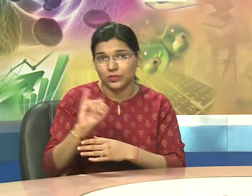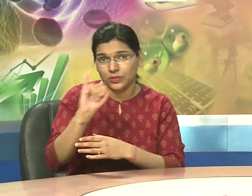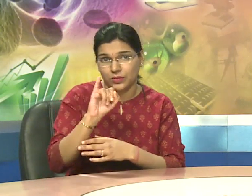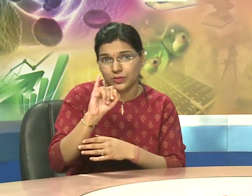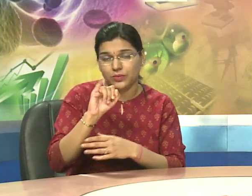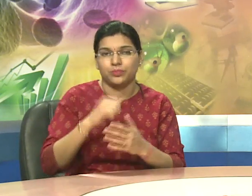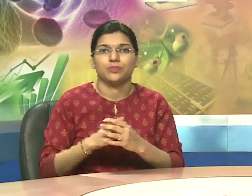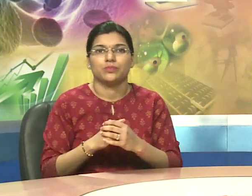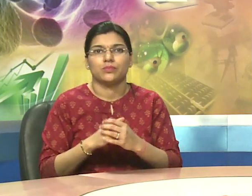Sixth,